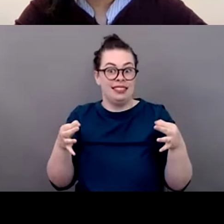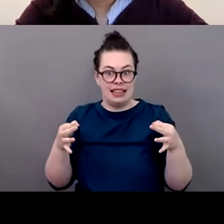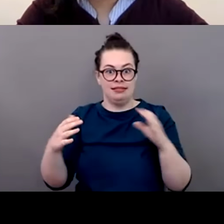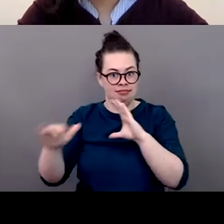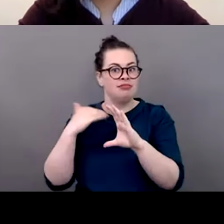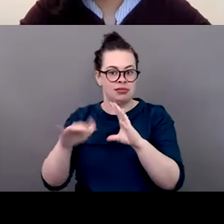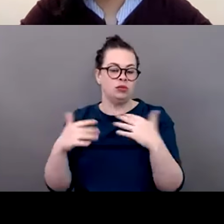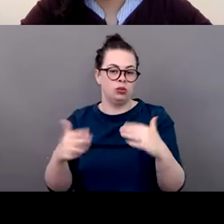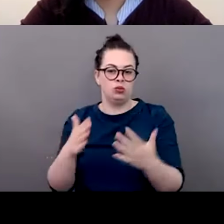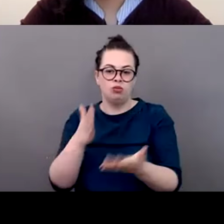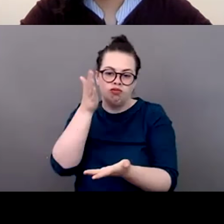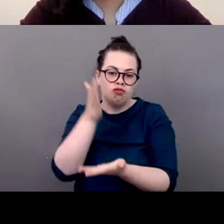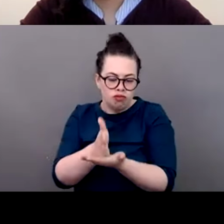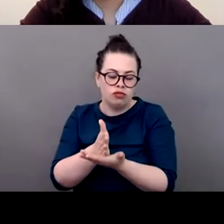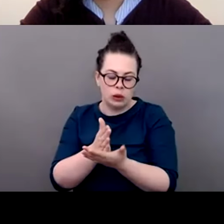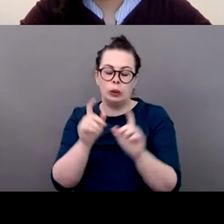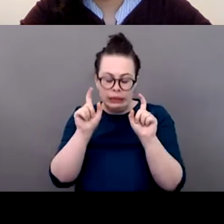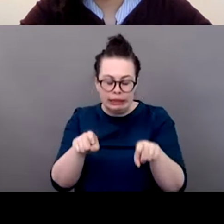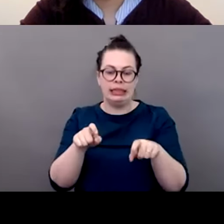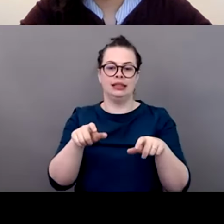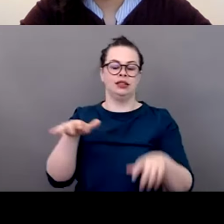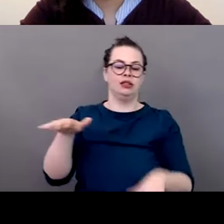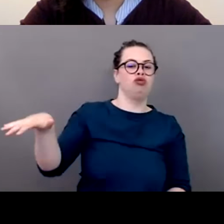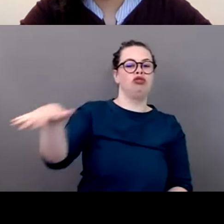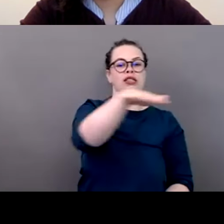need that regional consultation, including